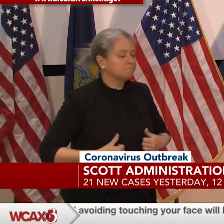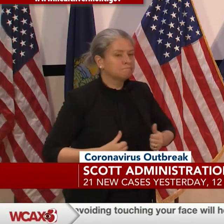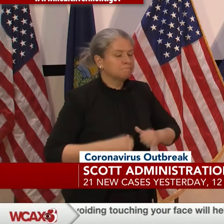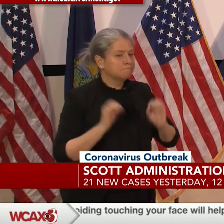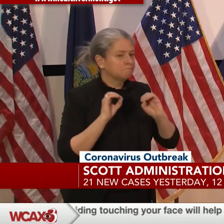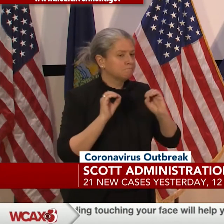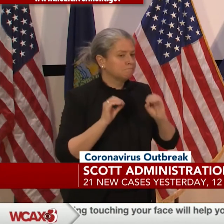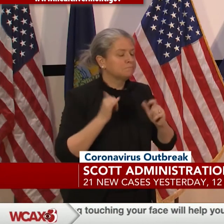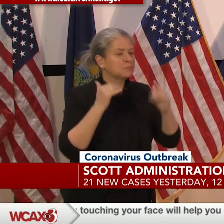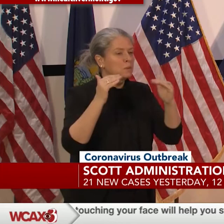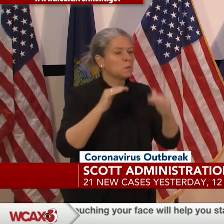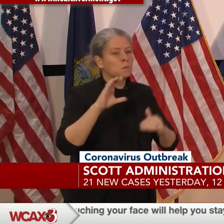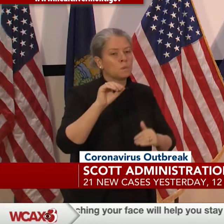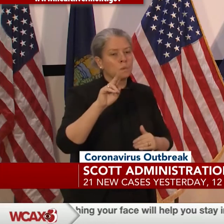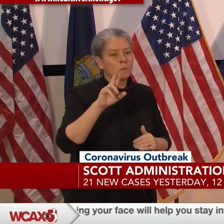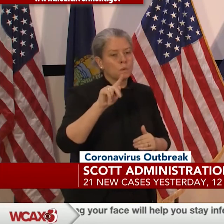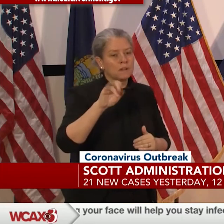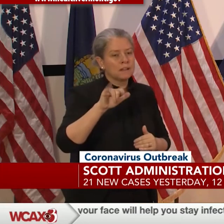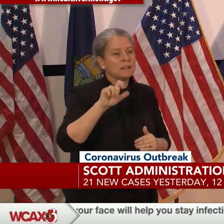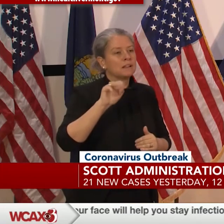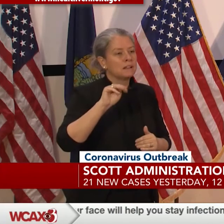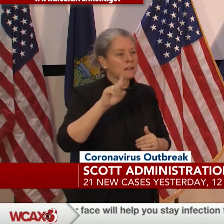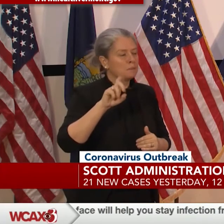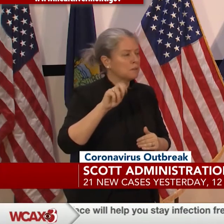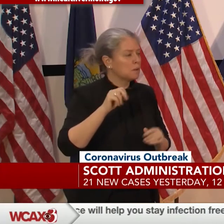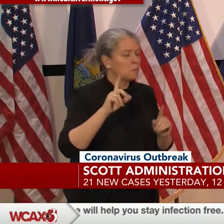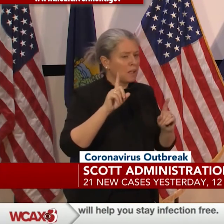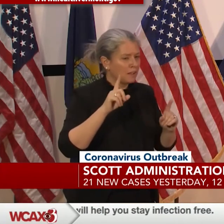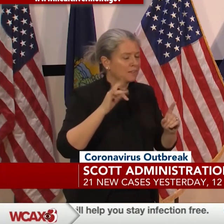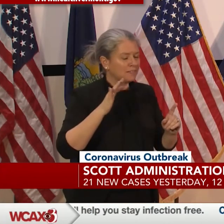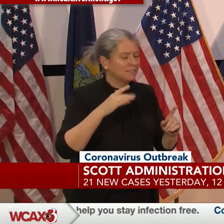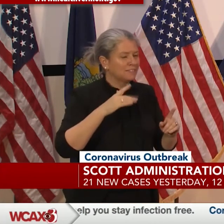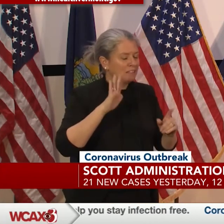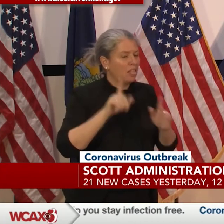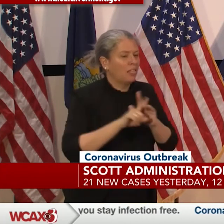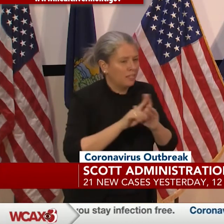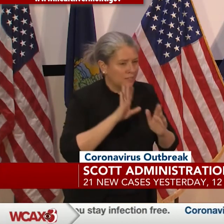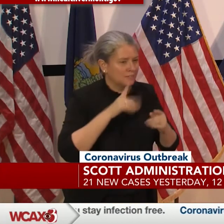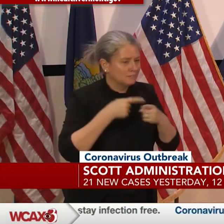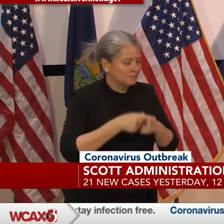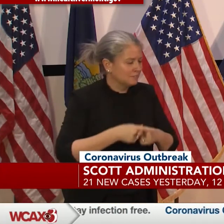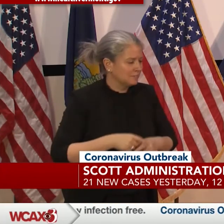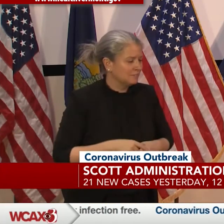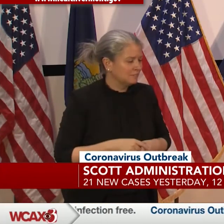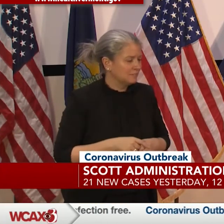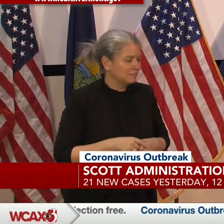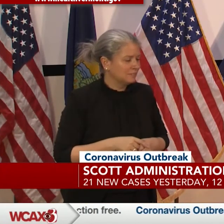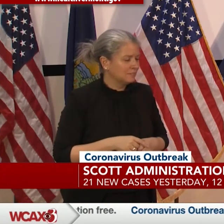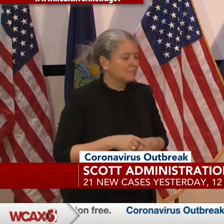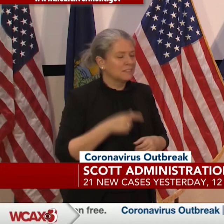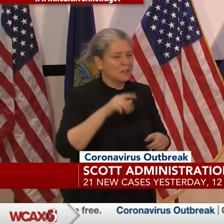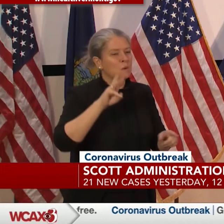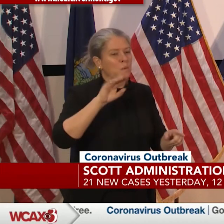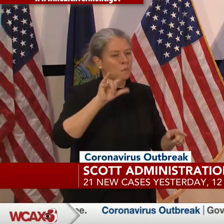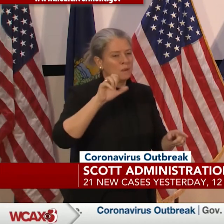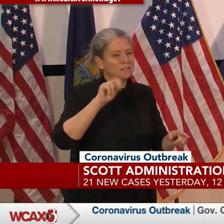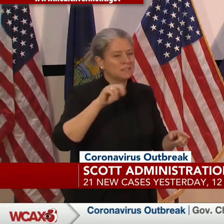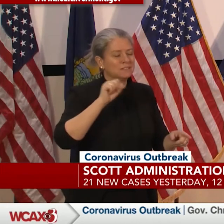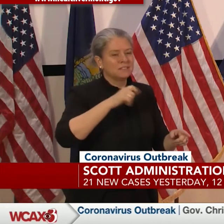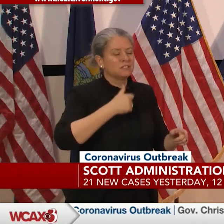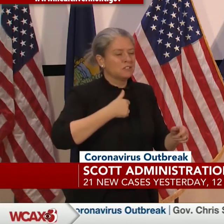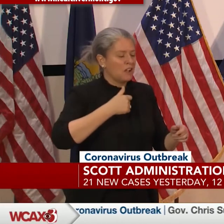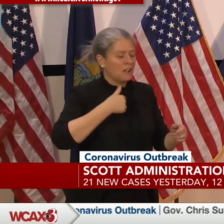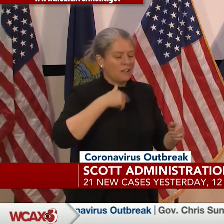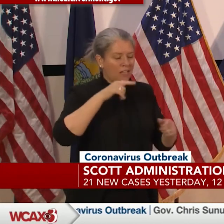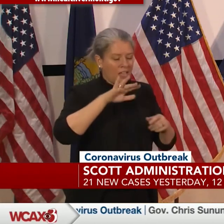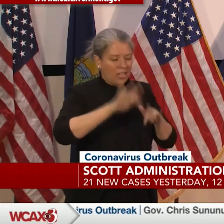All right, Courtney Landon, 7 days. Oh, wait, somebody's on there, Wilson, now. Is that you, Wilson? Yes, it is. Sorry, I had to